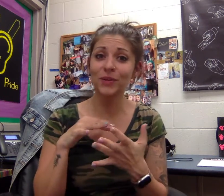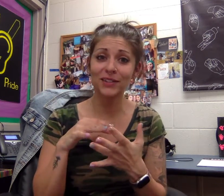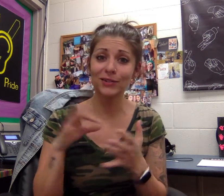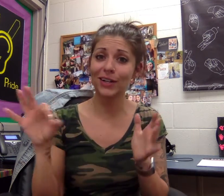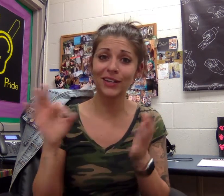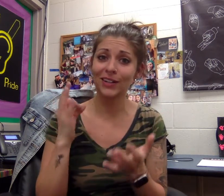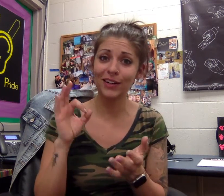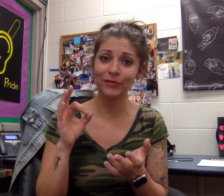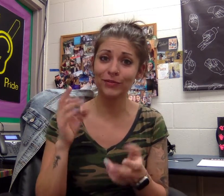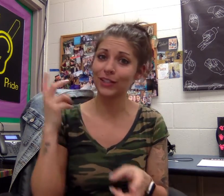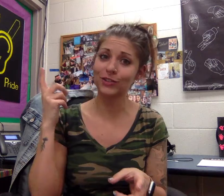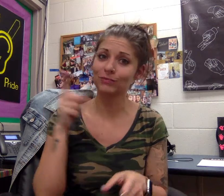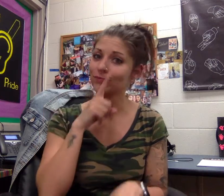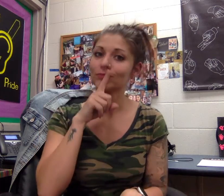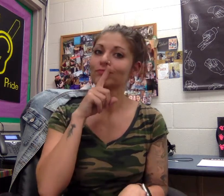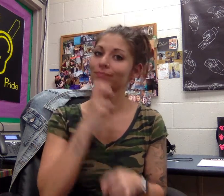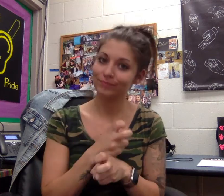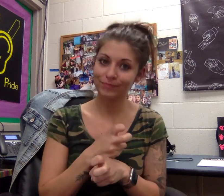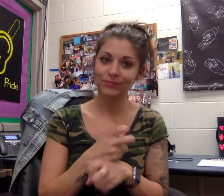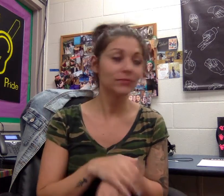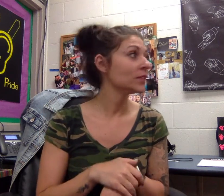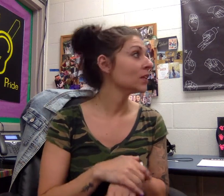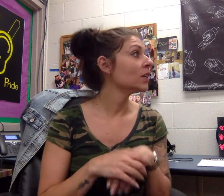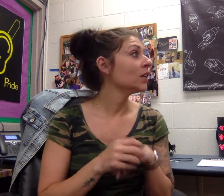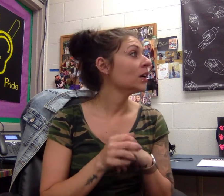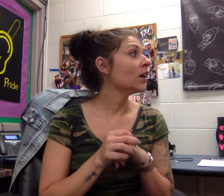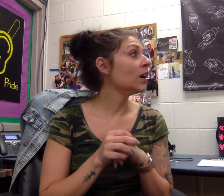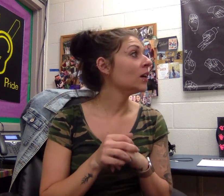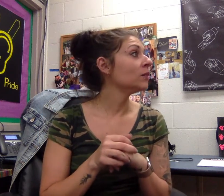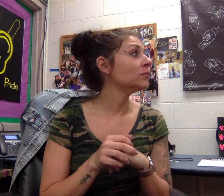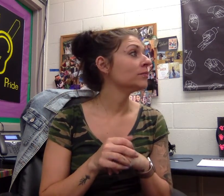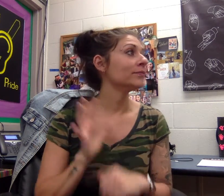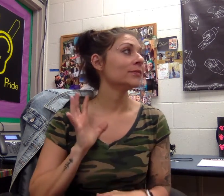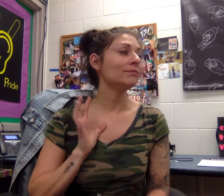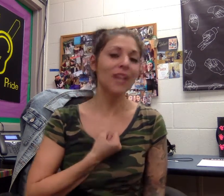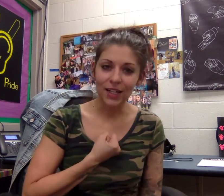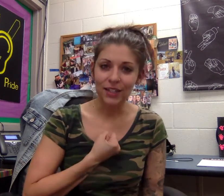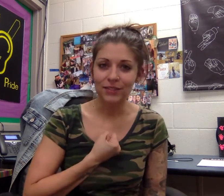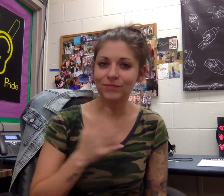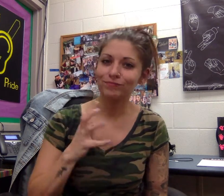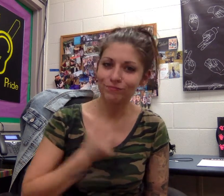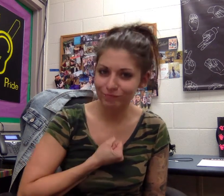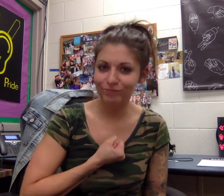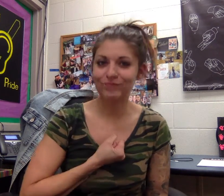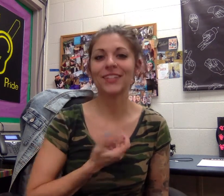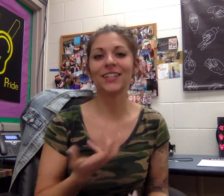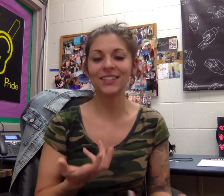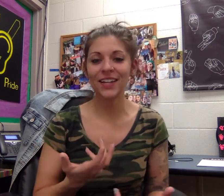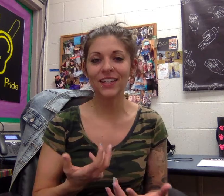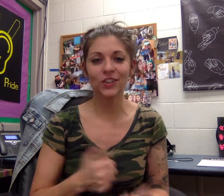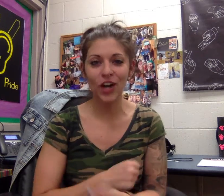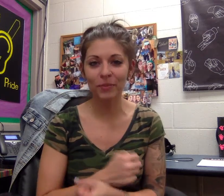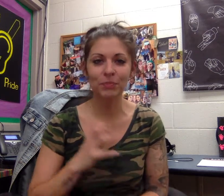but I still got an F I just dang it you got me